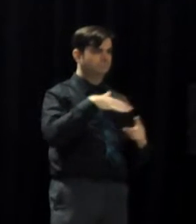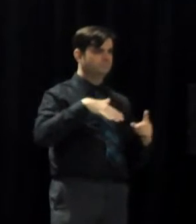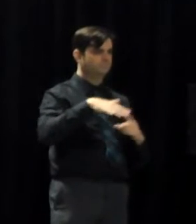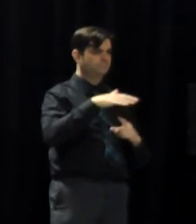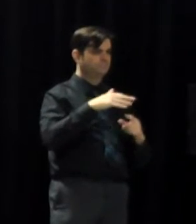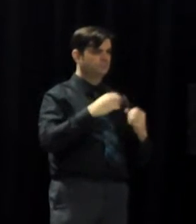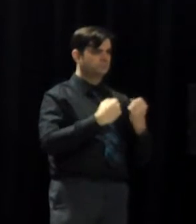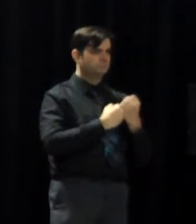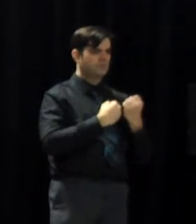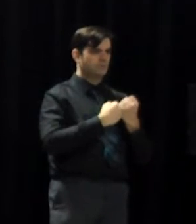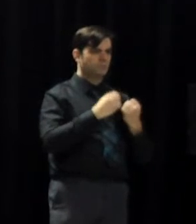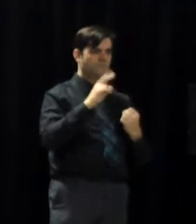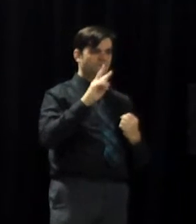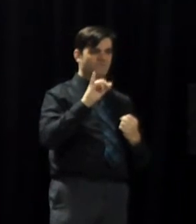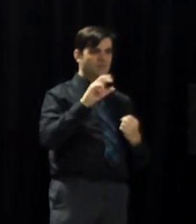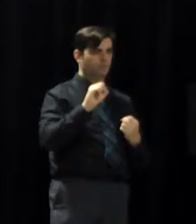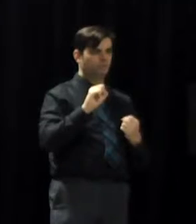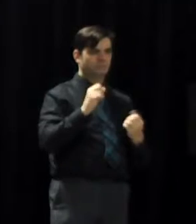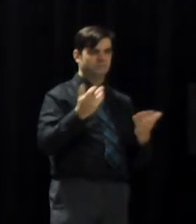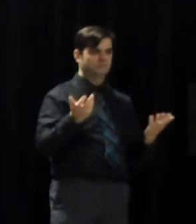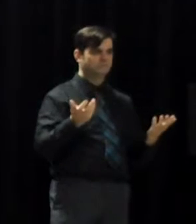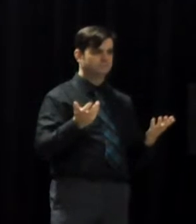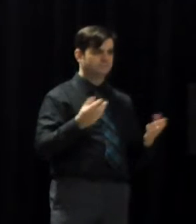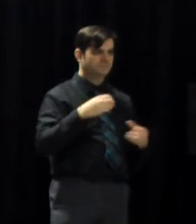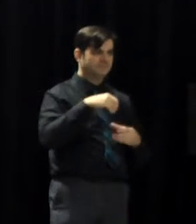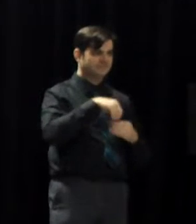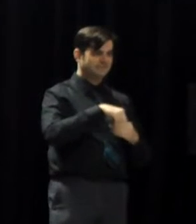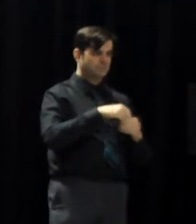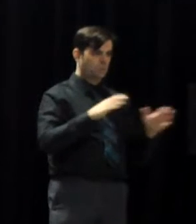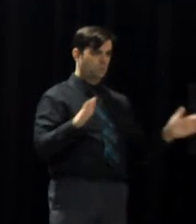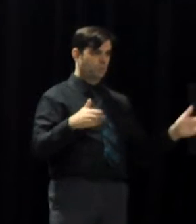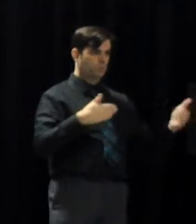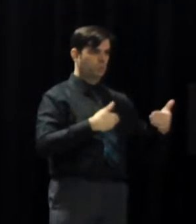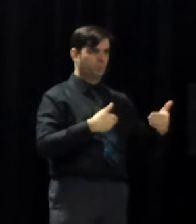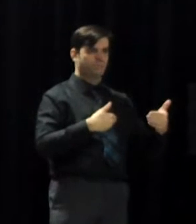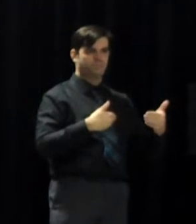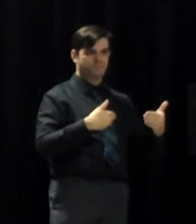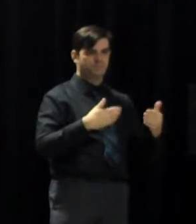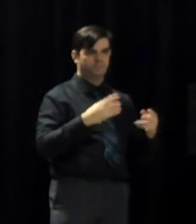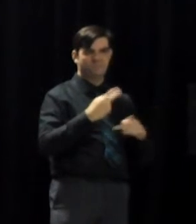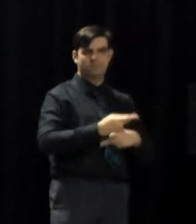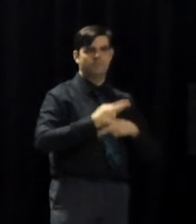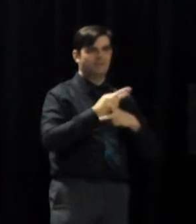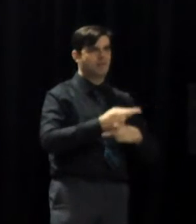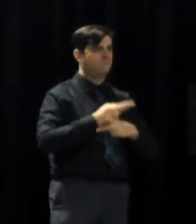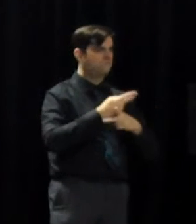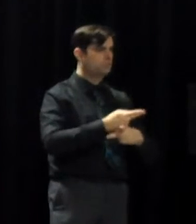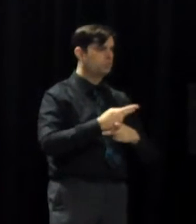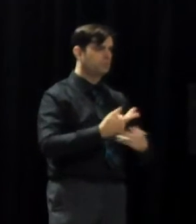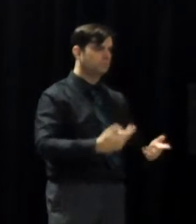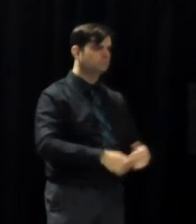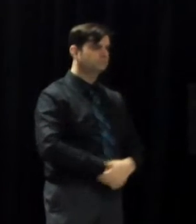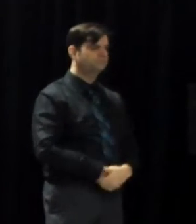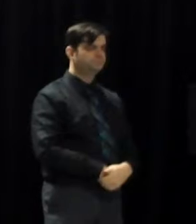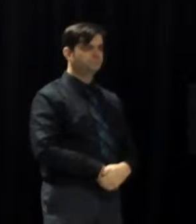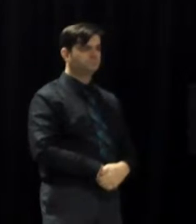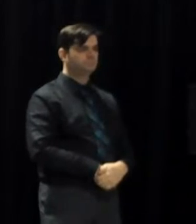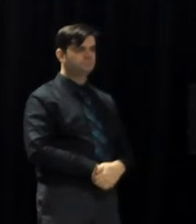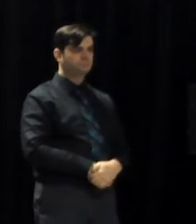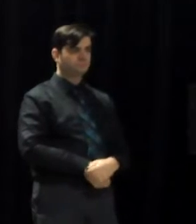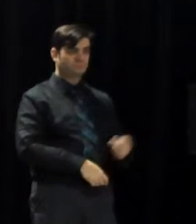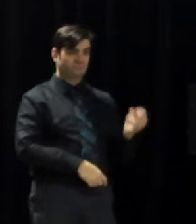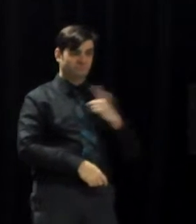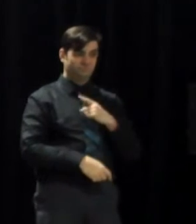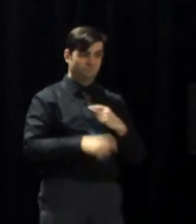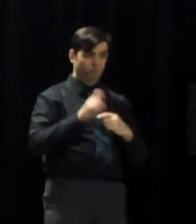in a room that you got to be careful. Should they not be as eager to reopen indoor dining within weeks and maybe look